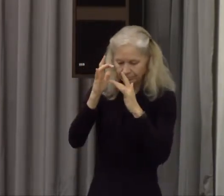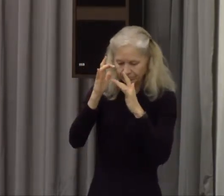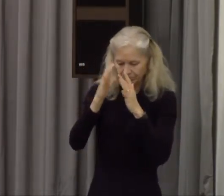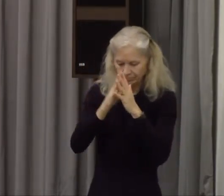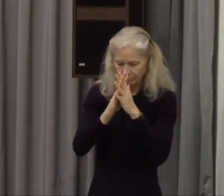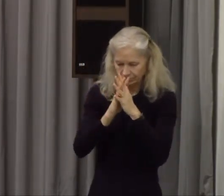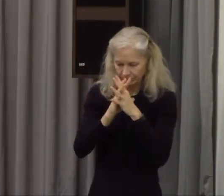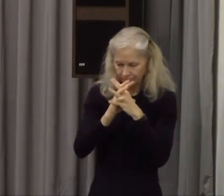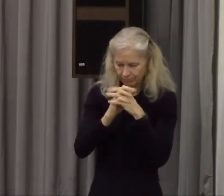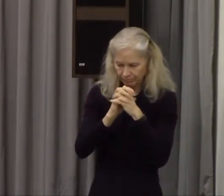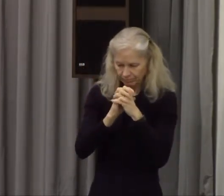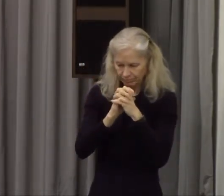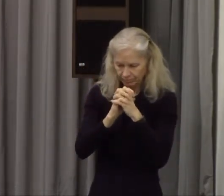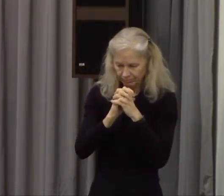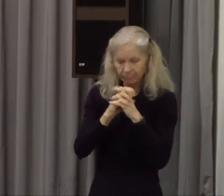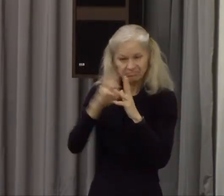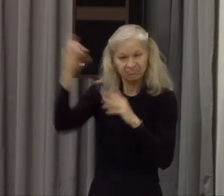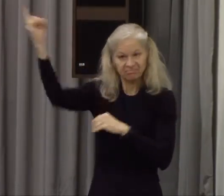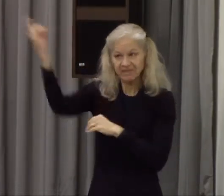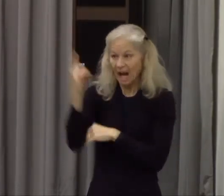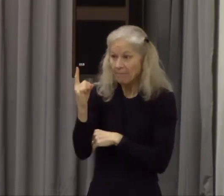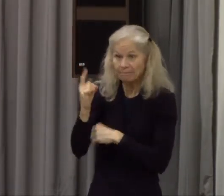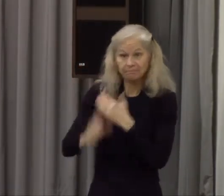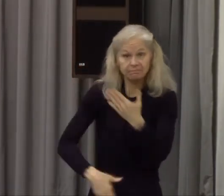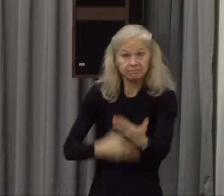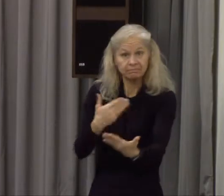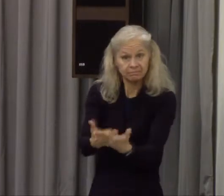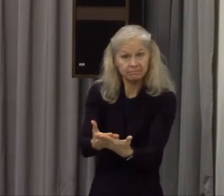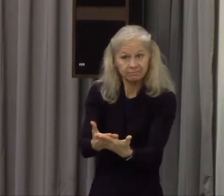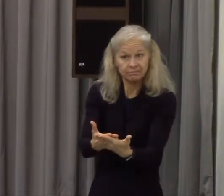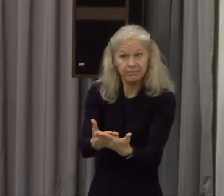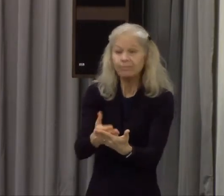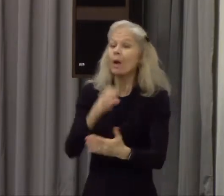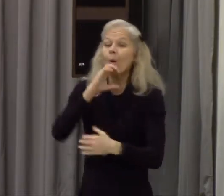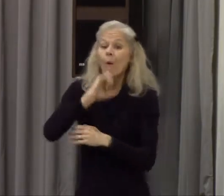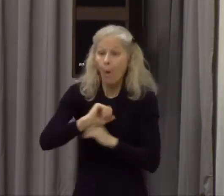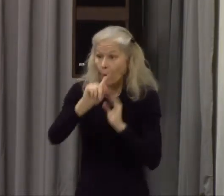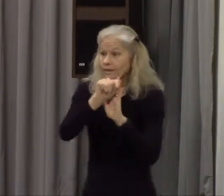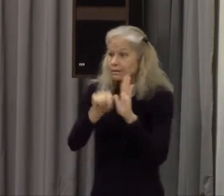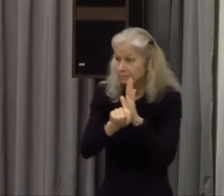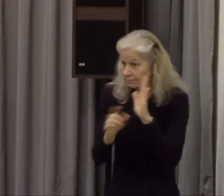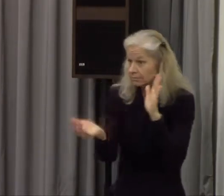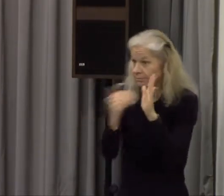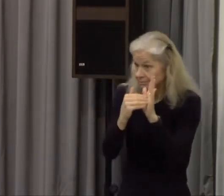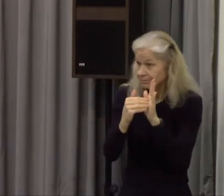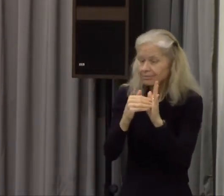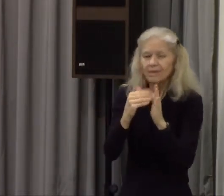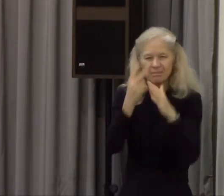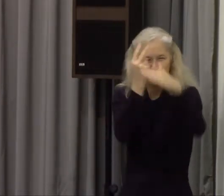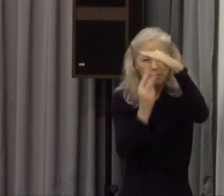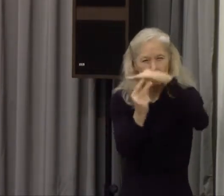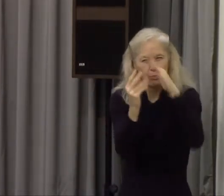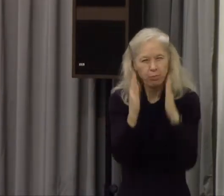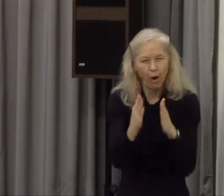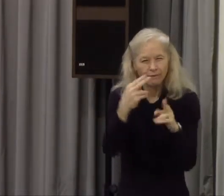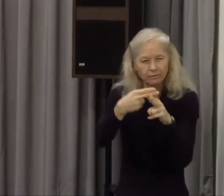in Isaiah 53, 1 through 12, it talks about that. In the midst of those passages, it says, Isaiah says, "Who